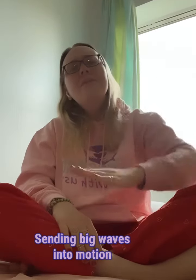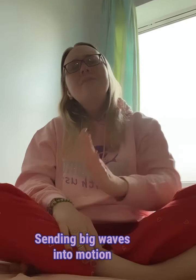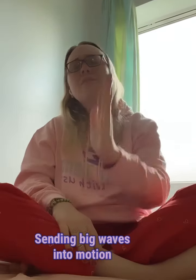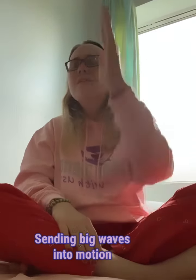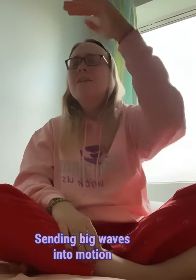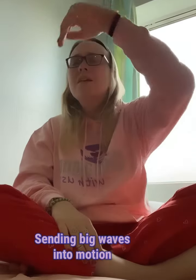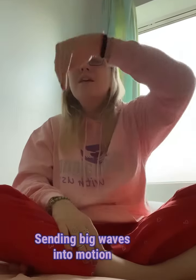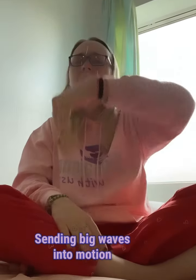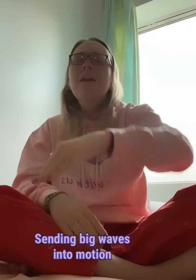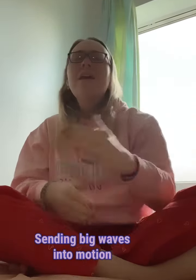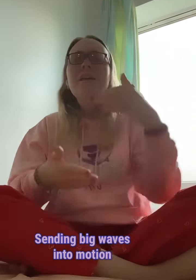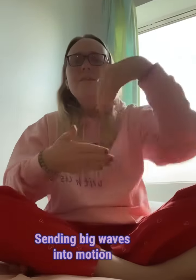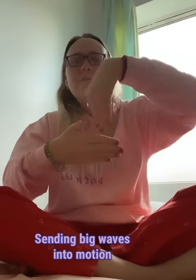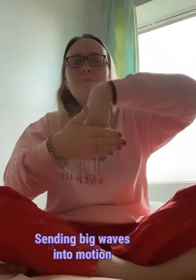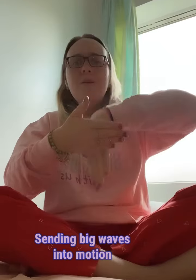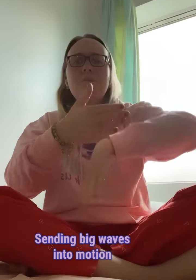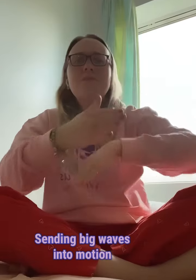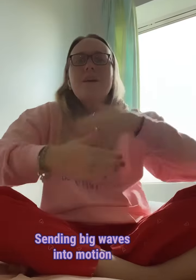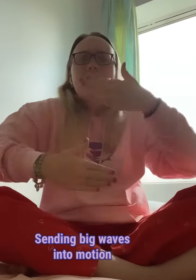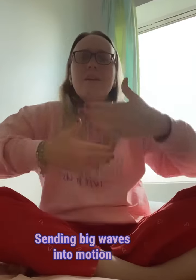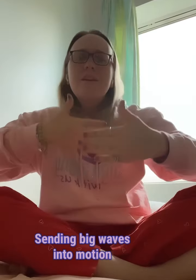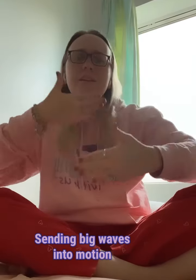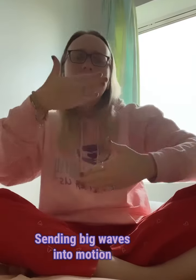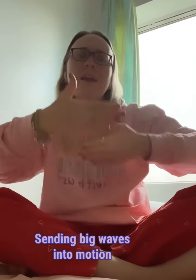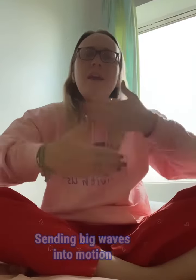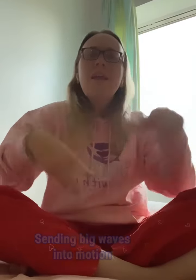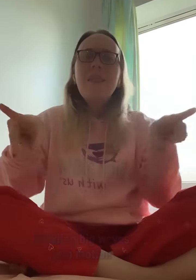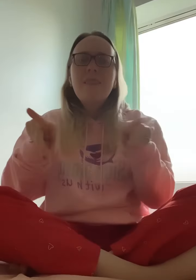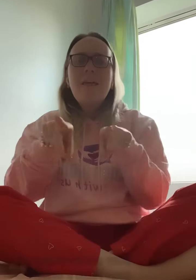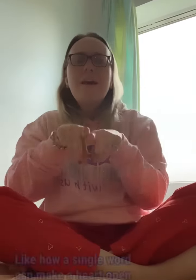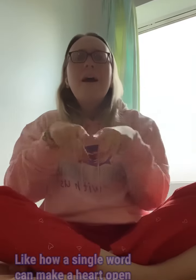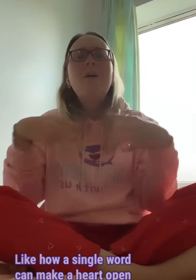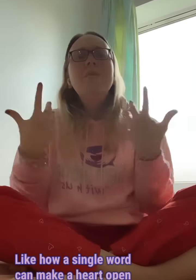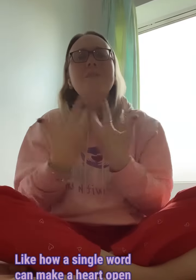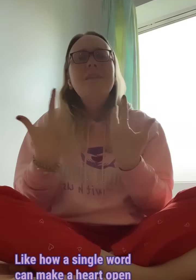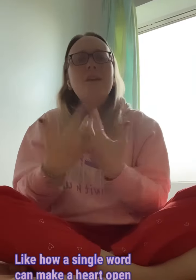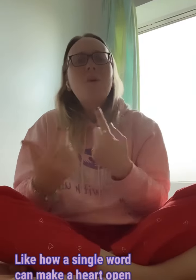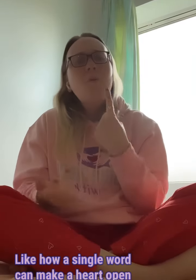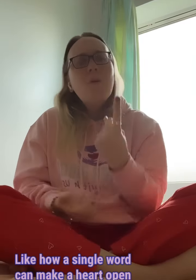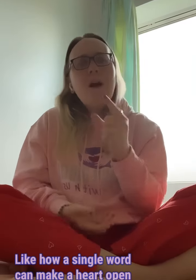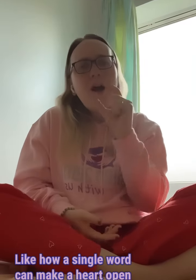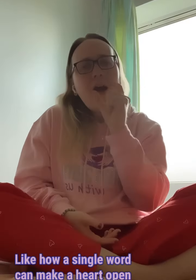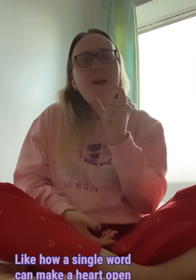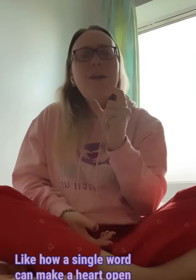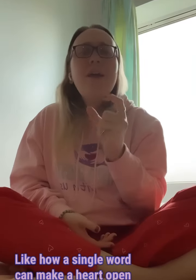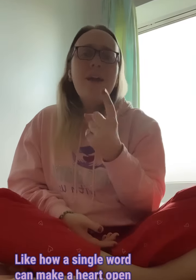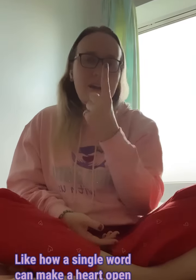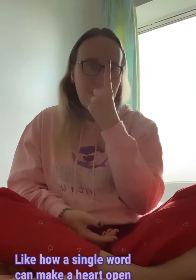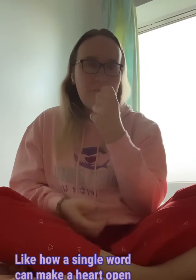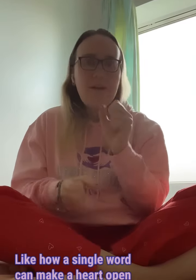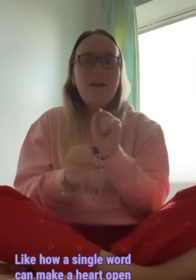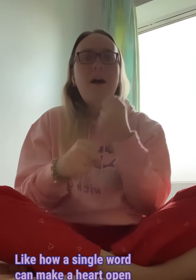waves into motion, like how a single word can make a